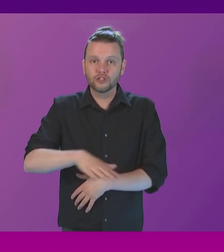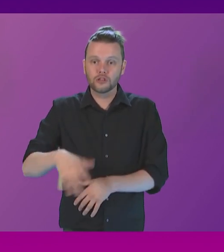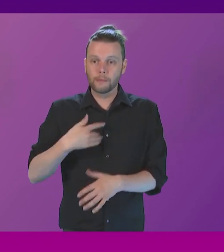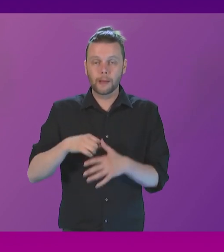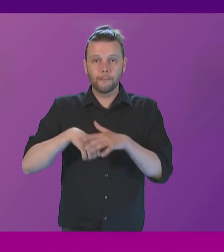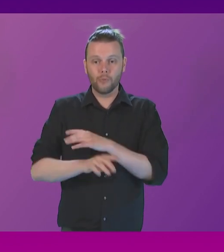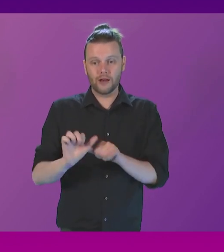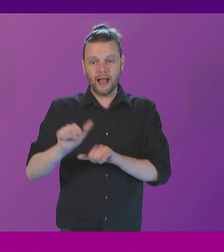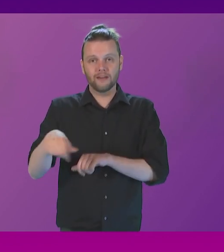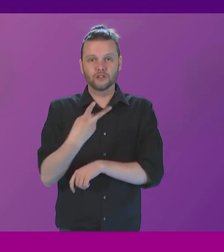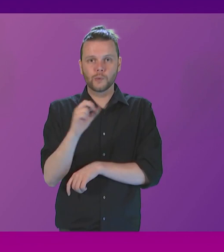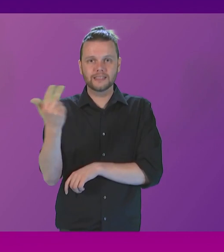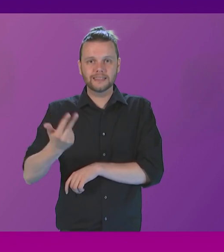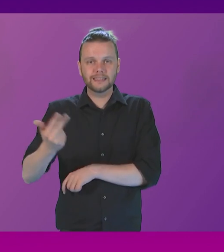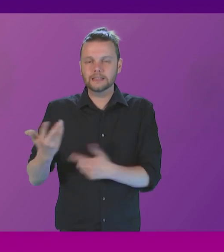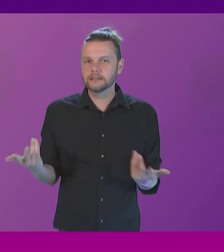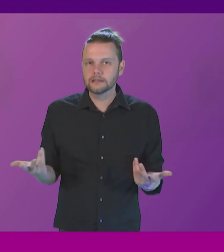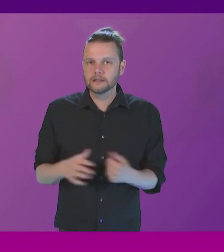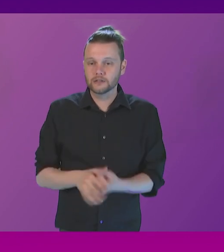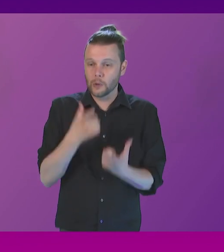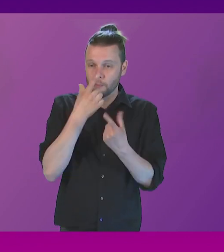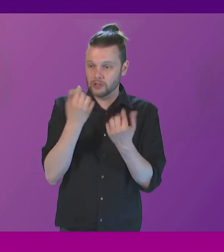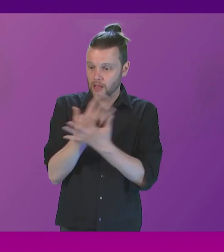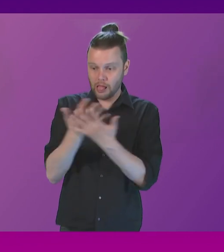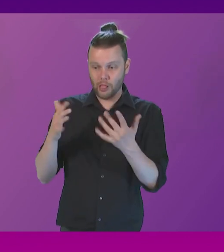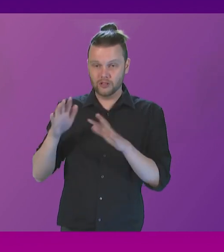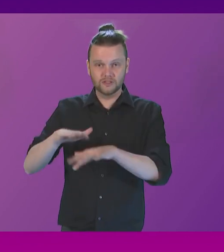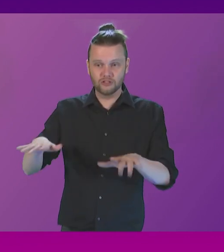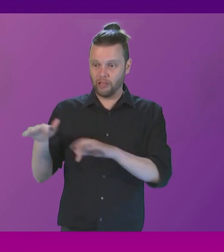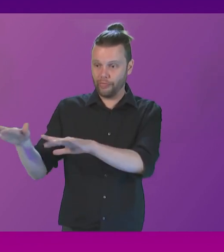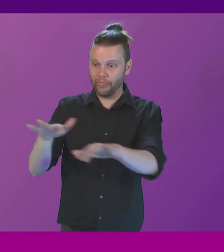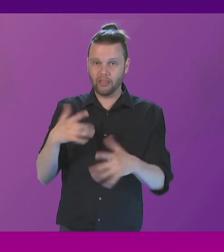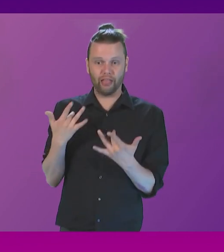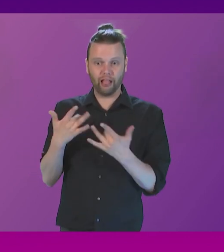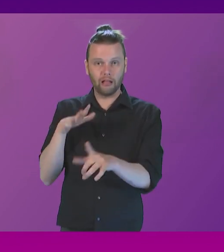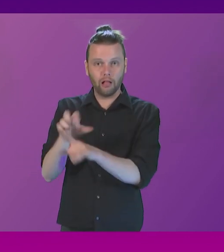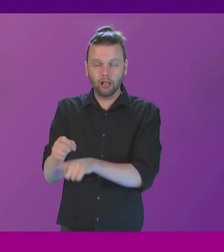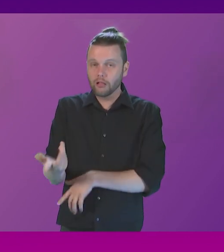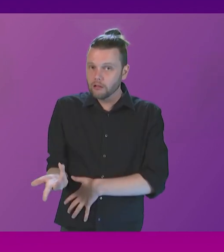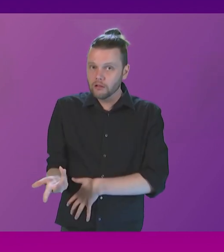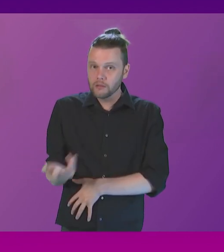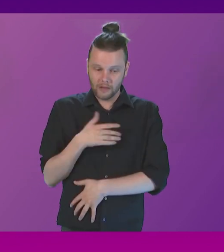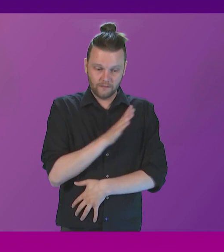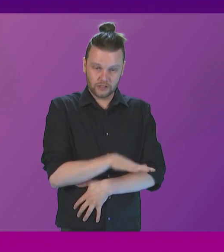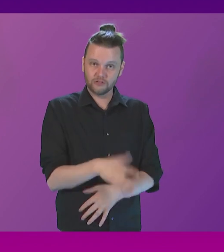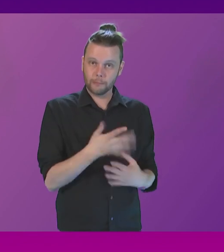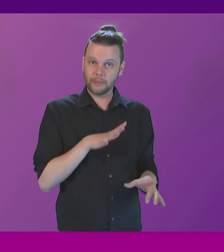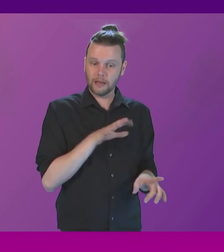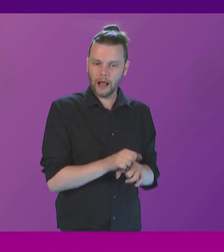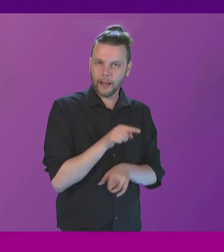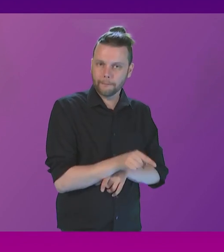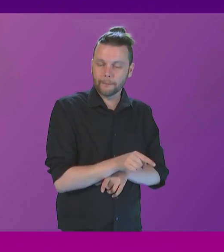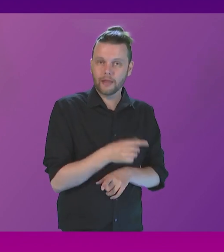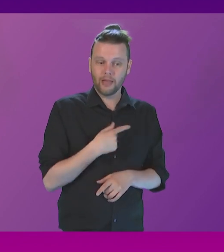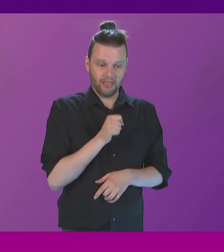were born post-2018. So there may be many more children who have yet to be diagnosed. Yet for those children who have been diagnosed,